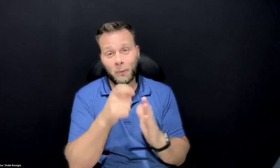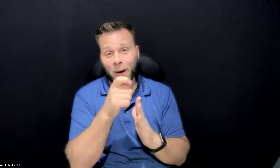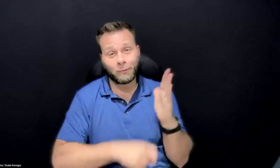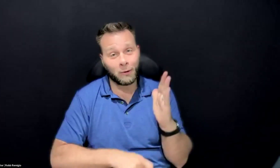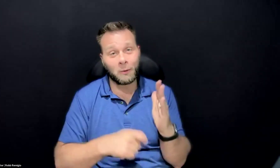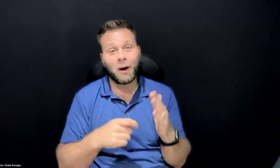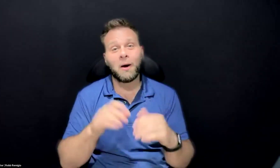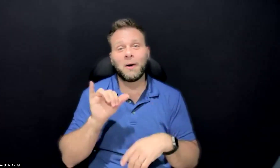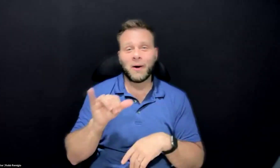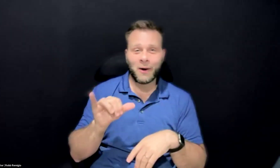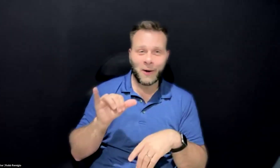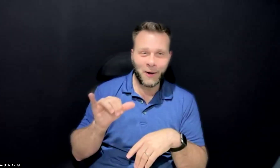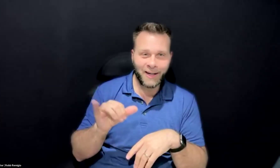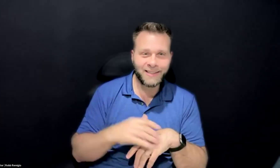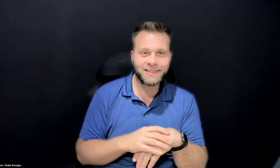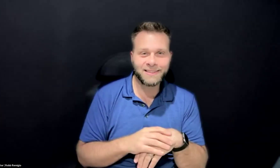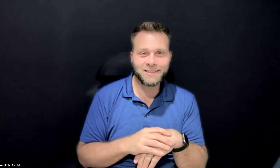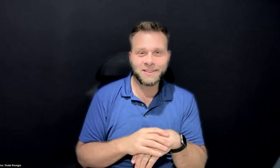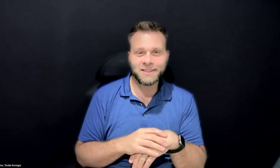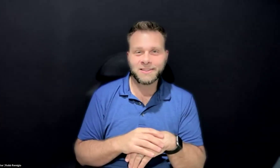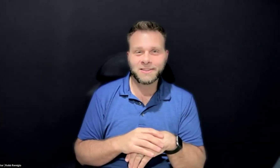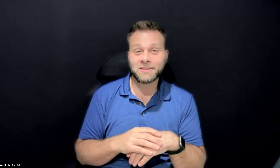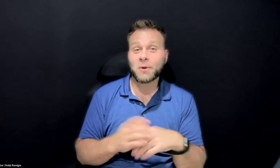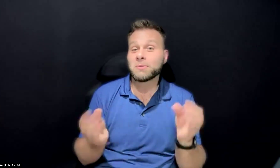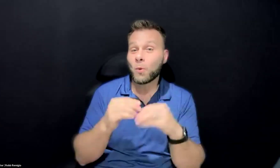for you then. Oh yeah.